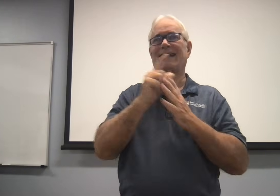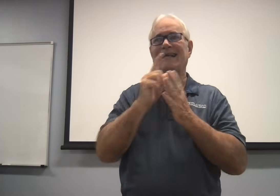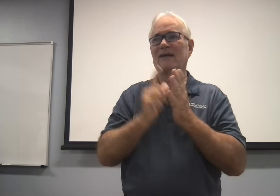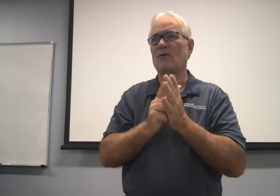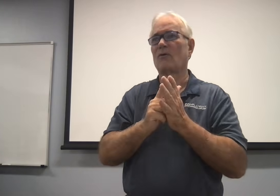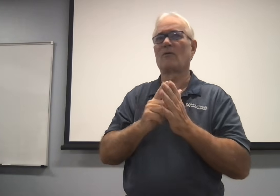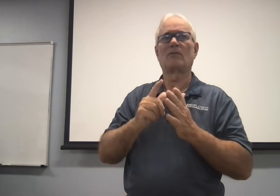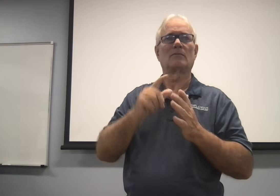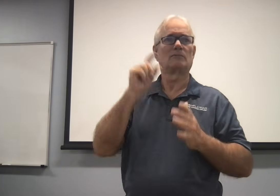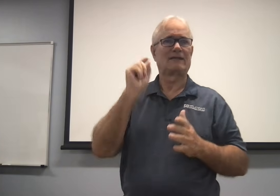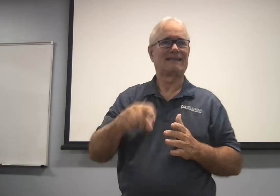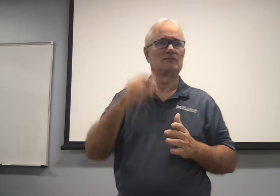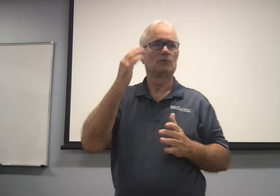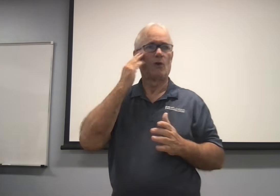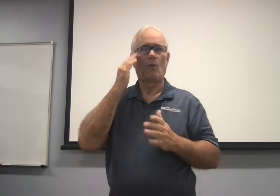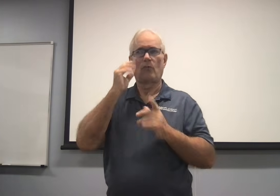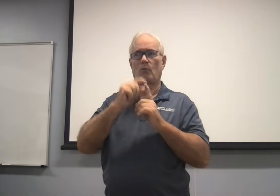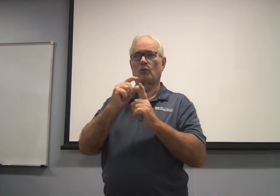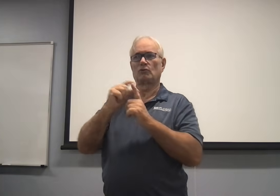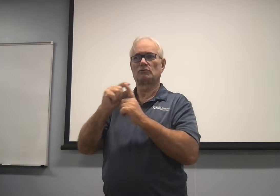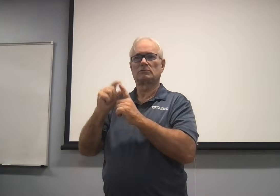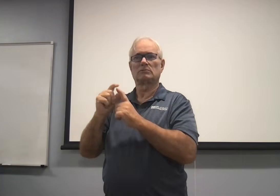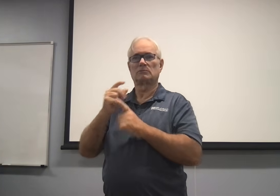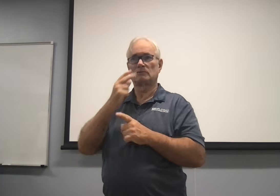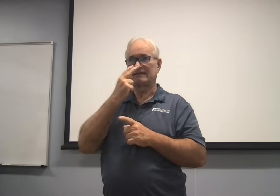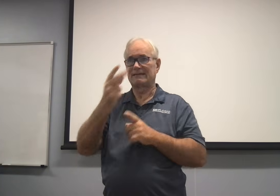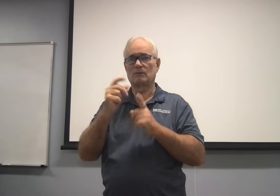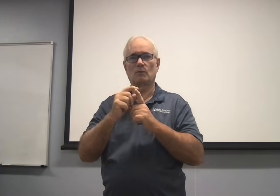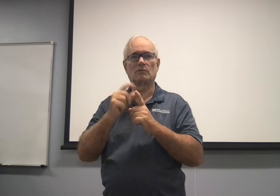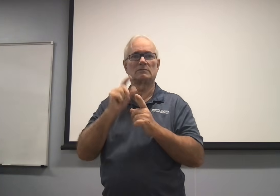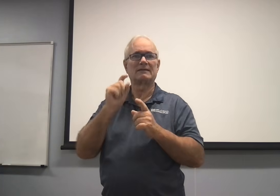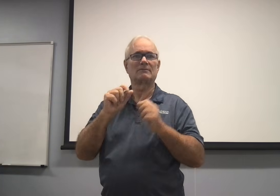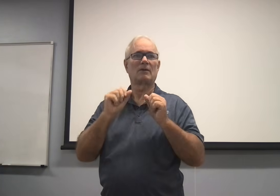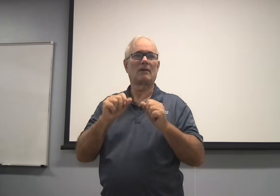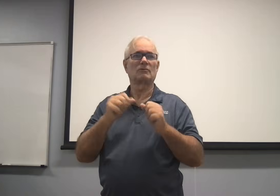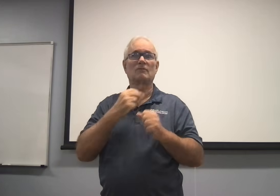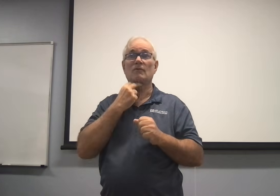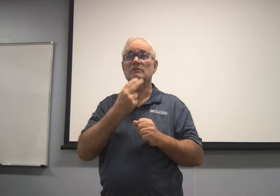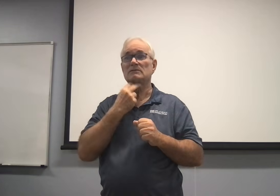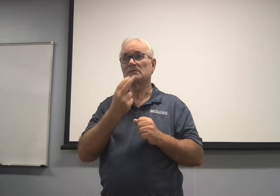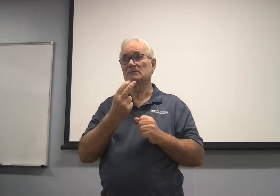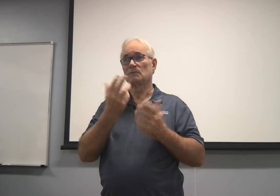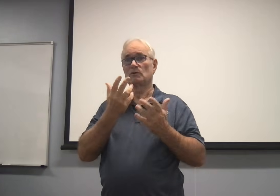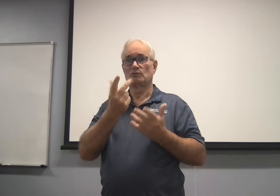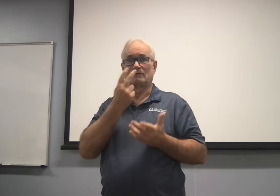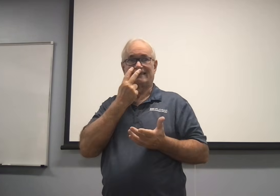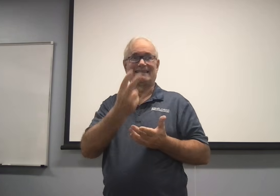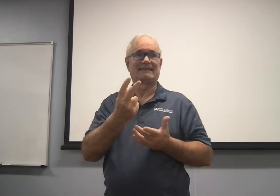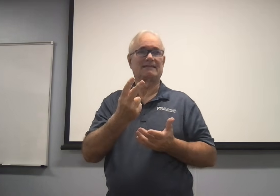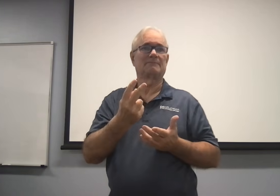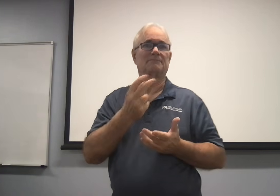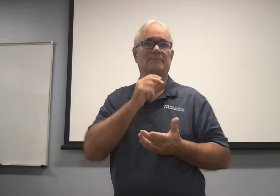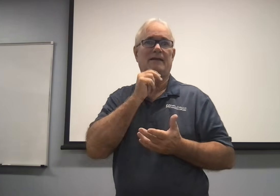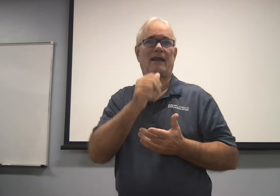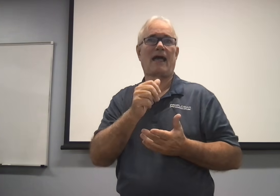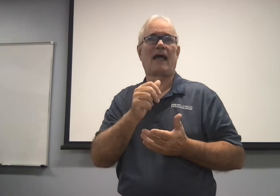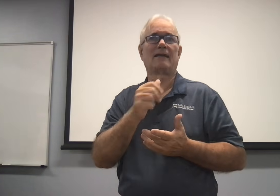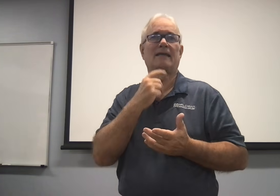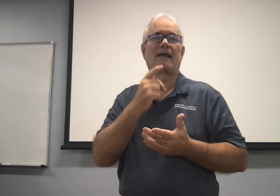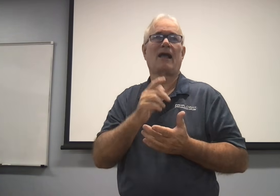and counseling or in legal situations, you need to know these different words. And you need to be able to voice for those. You need to be able to